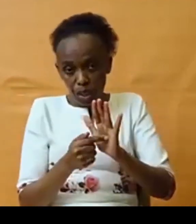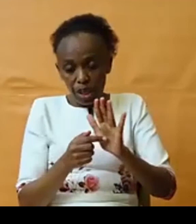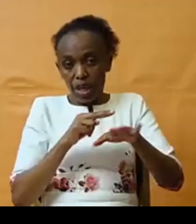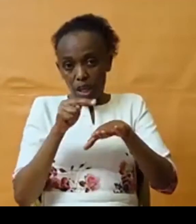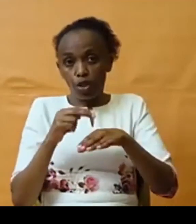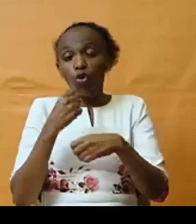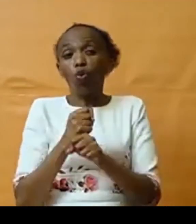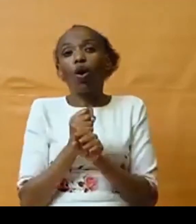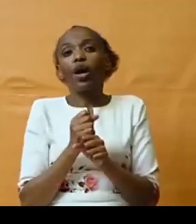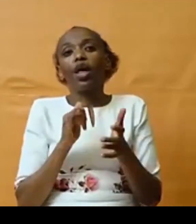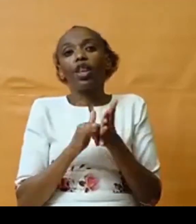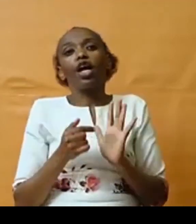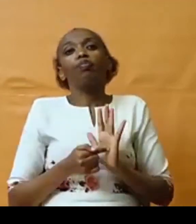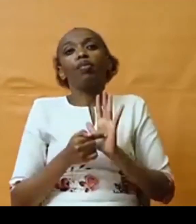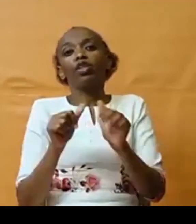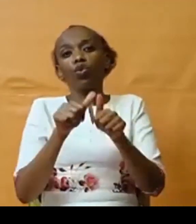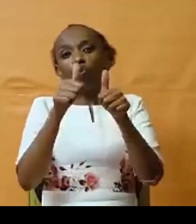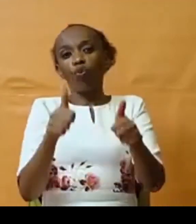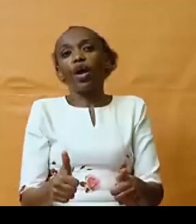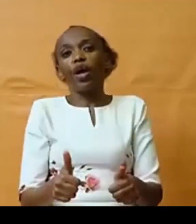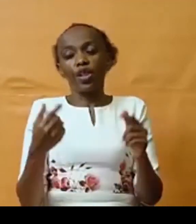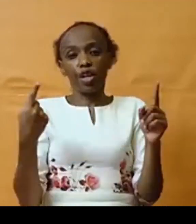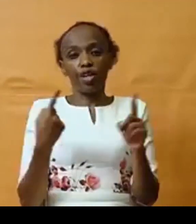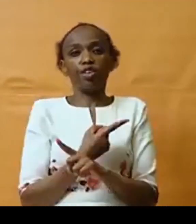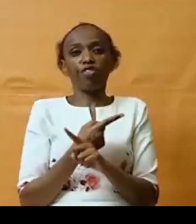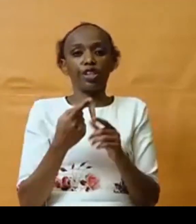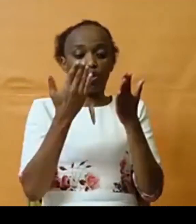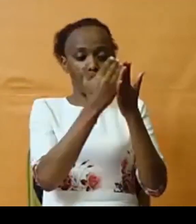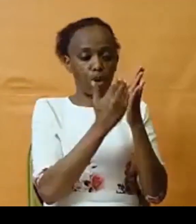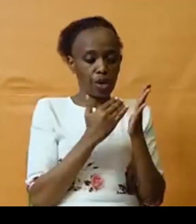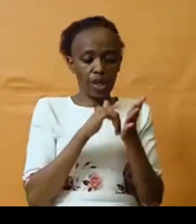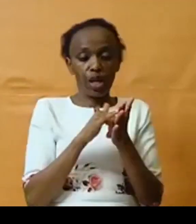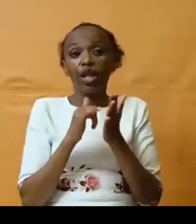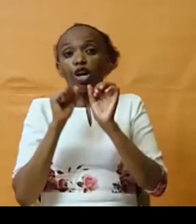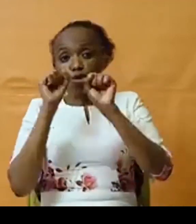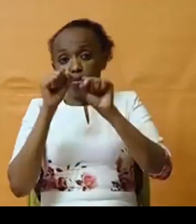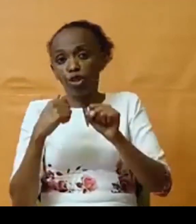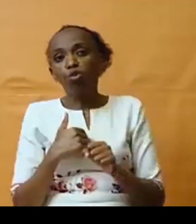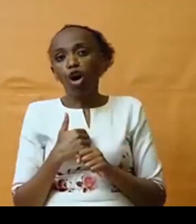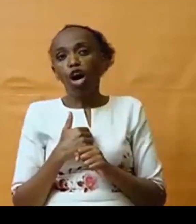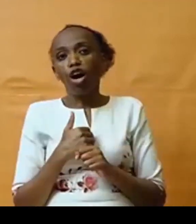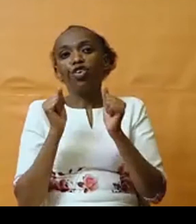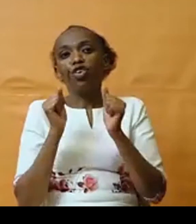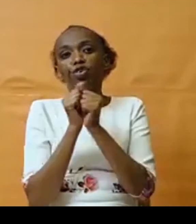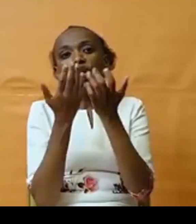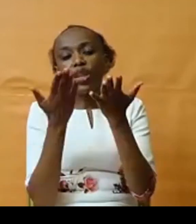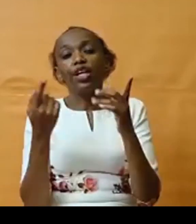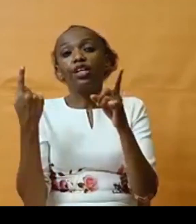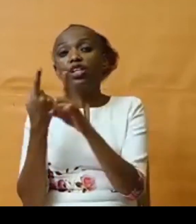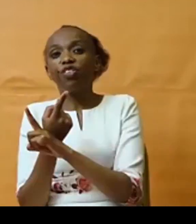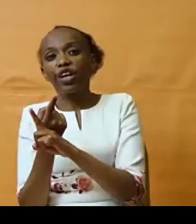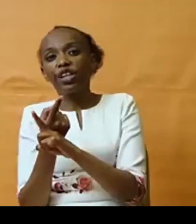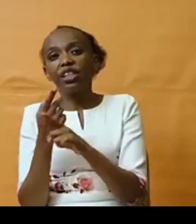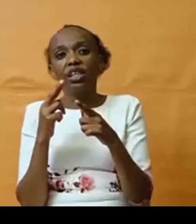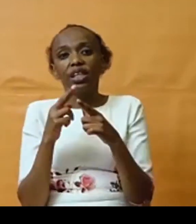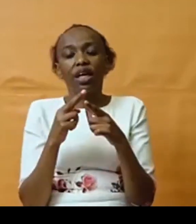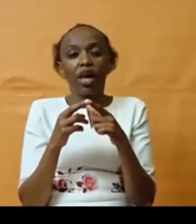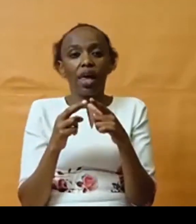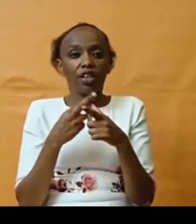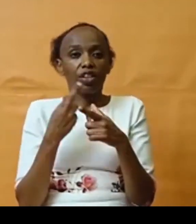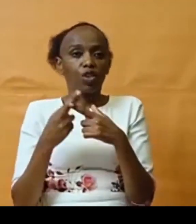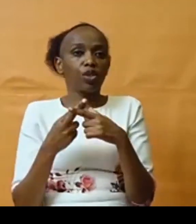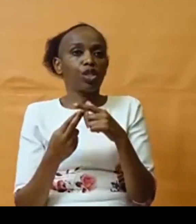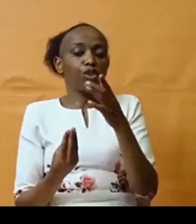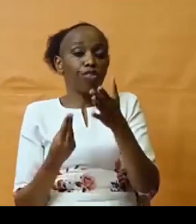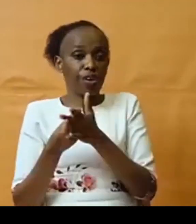framework that maps properly the different priorities that countries have with the different sources of financing and the nature